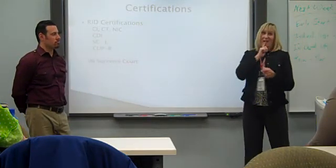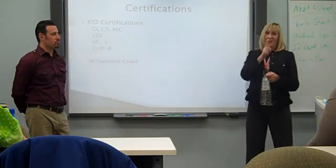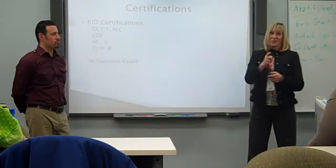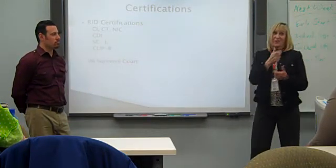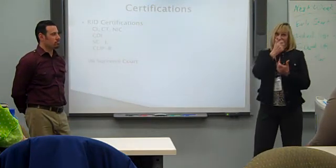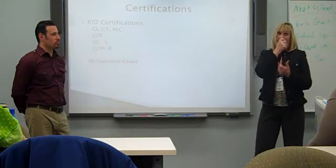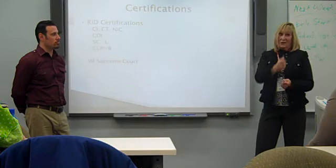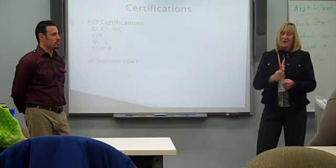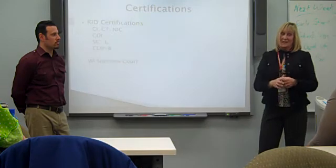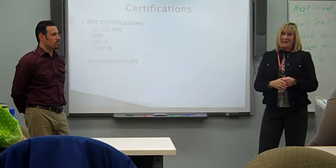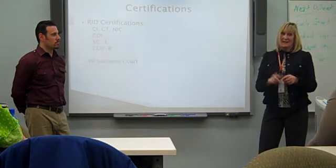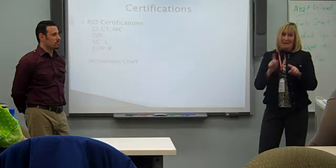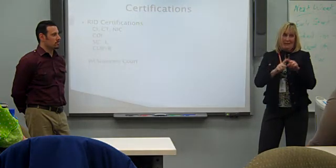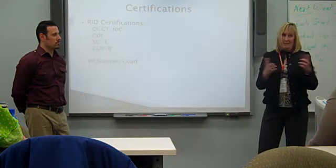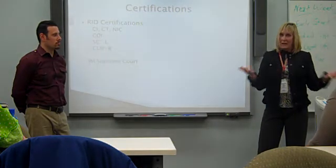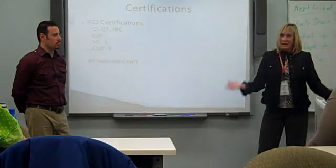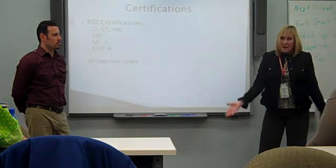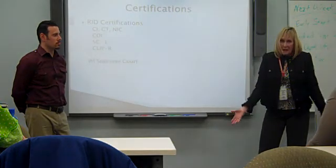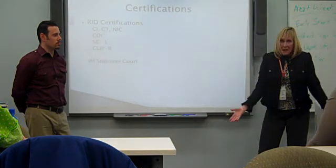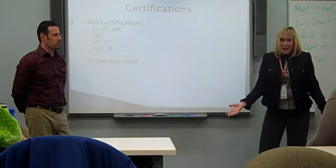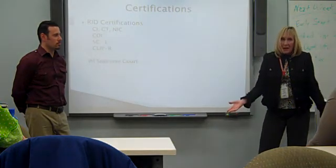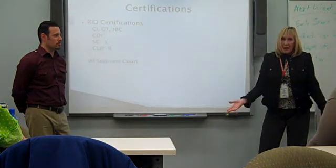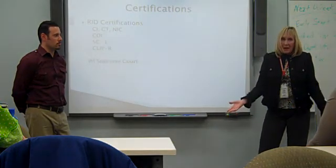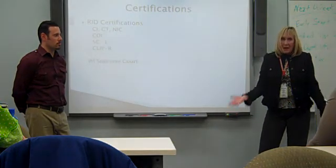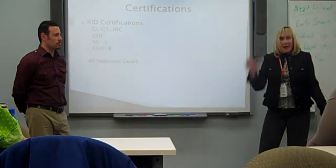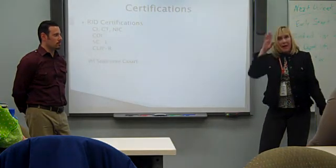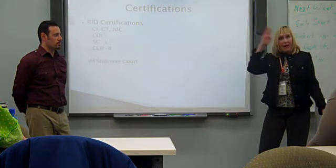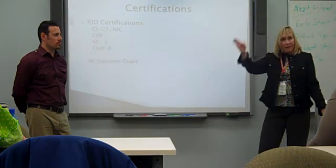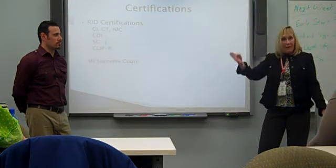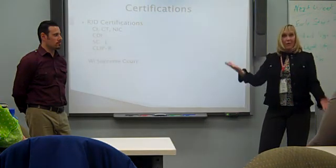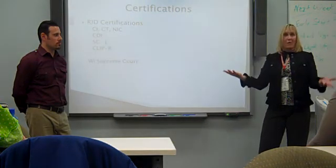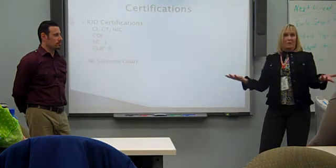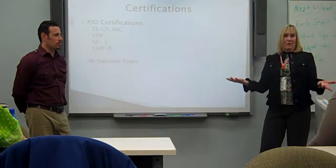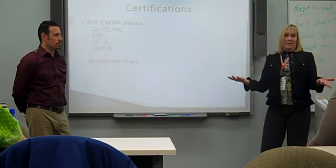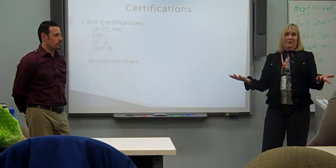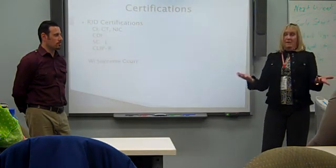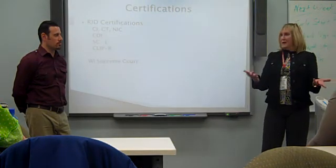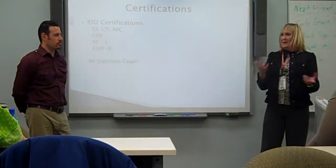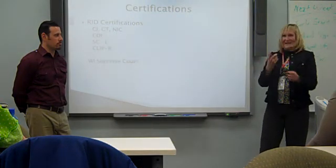So because they didn't grow up knowing their culture. It was a very interesting case.